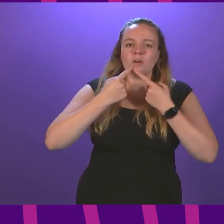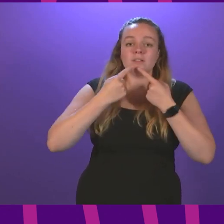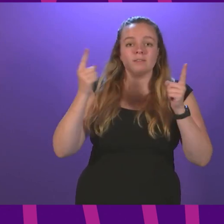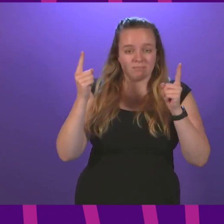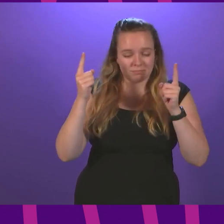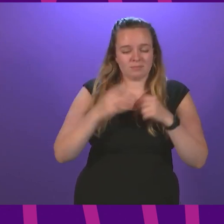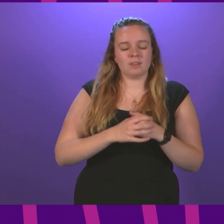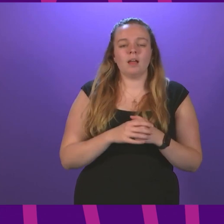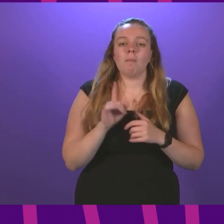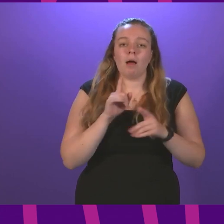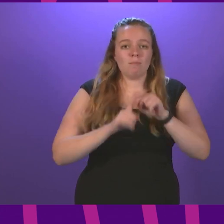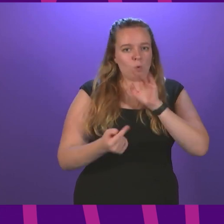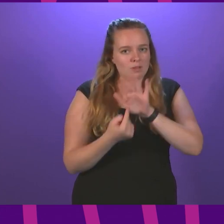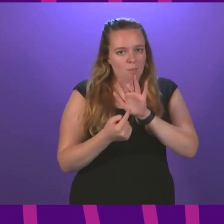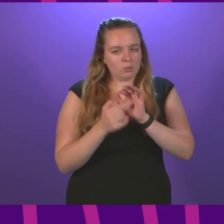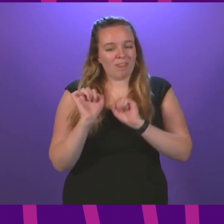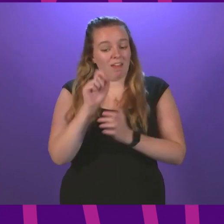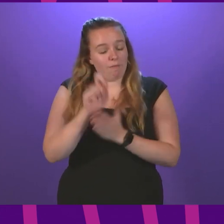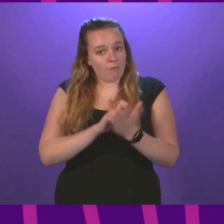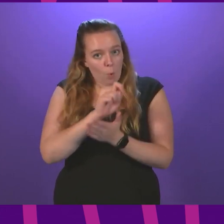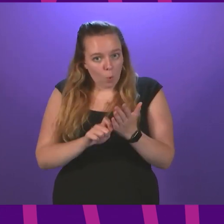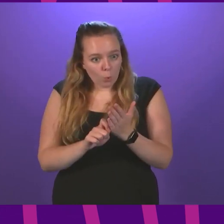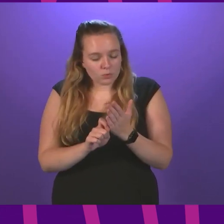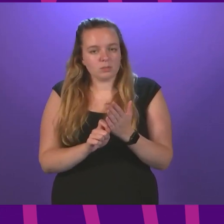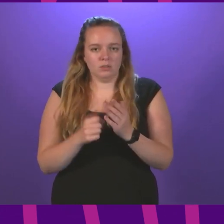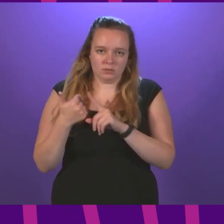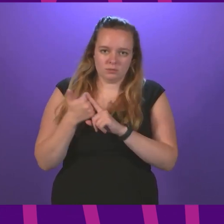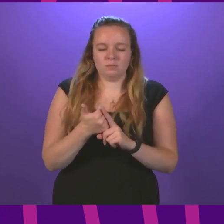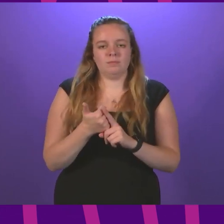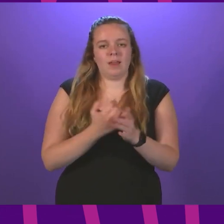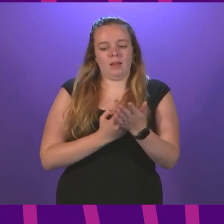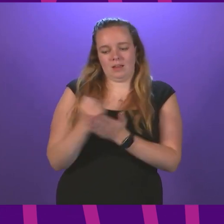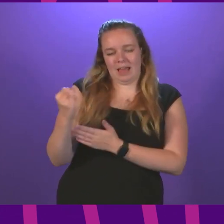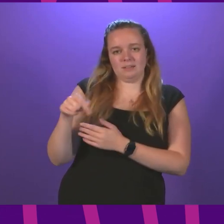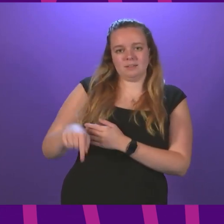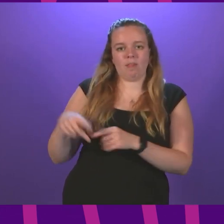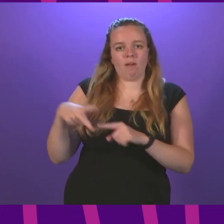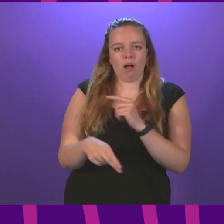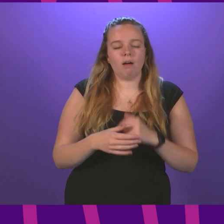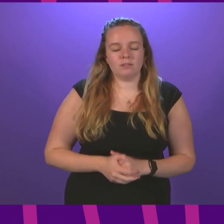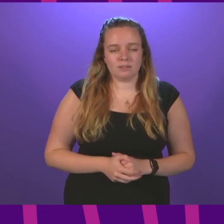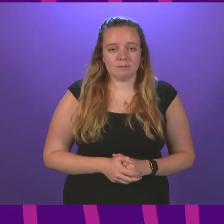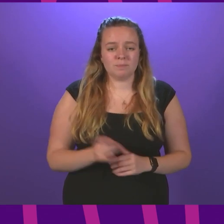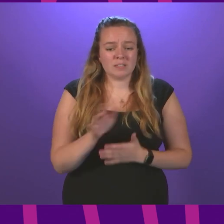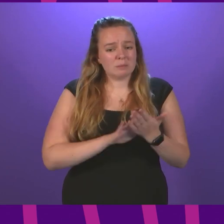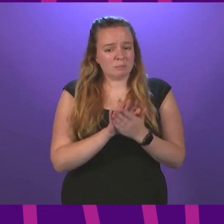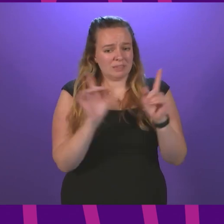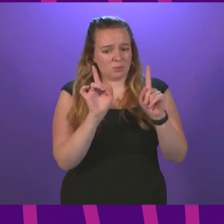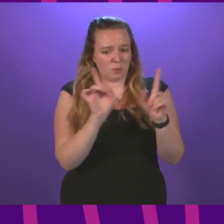but more importantly, their vote count against this cut. This is what it means. It